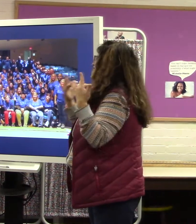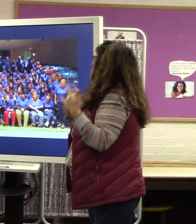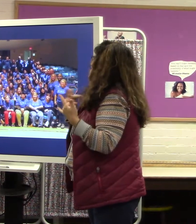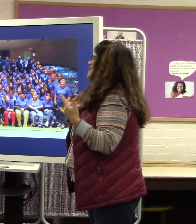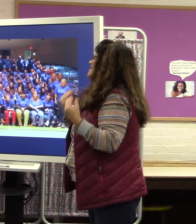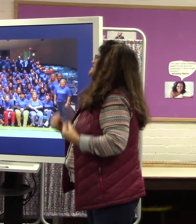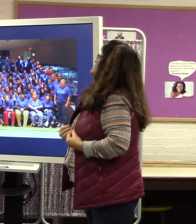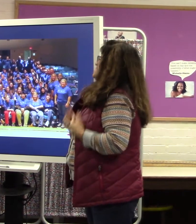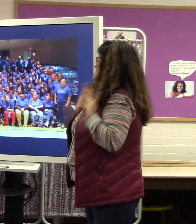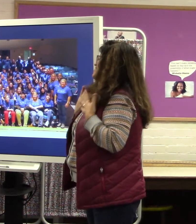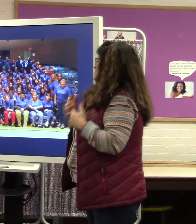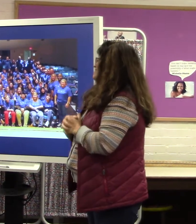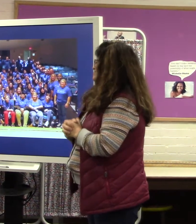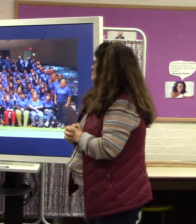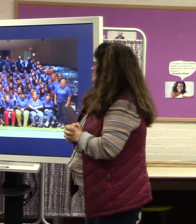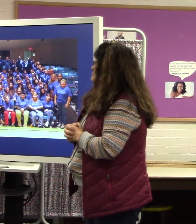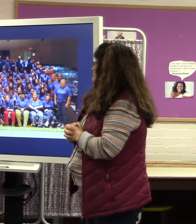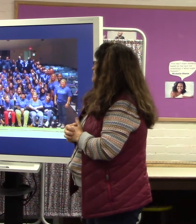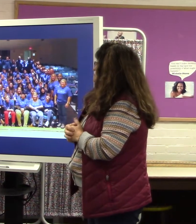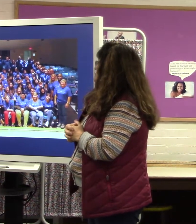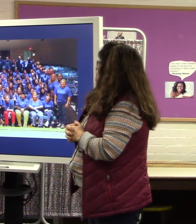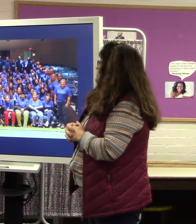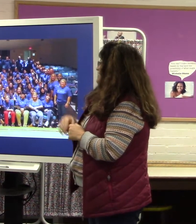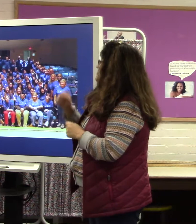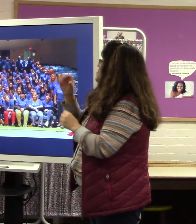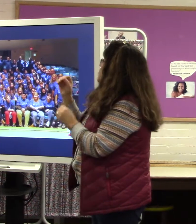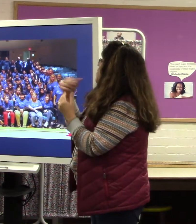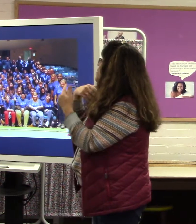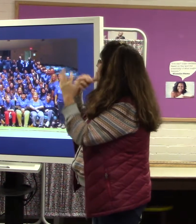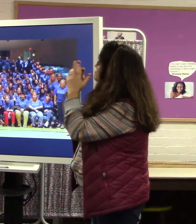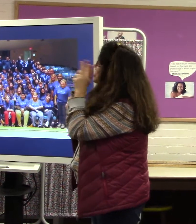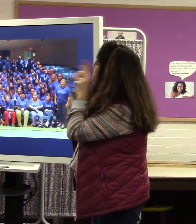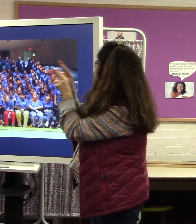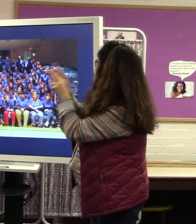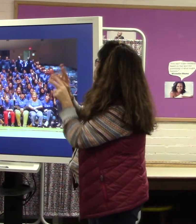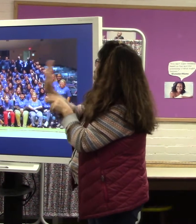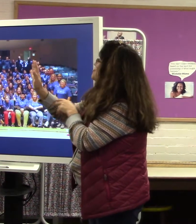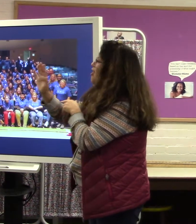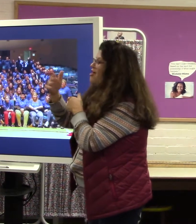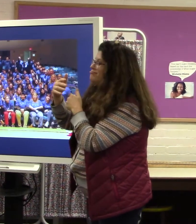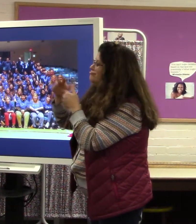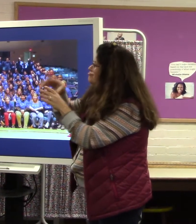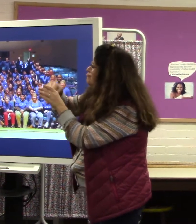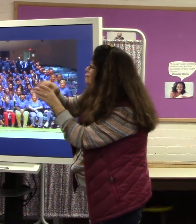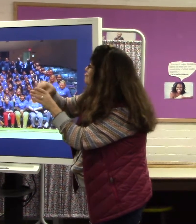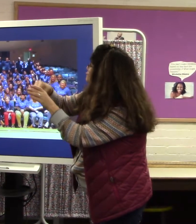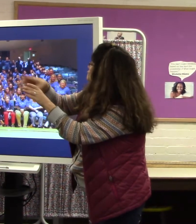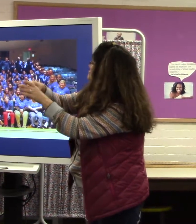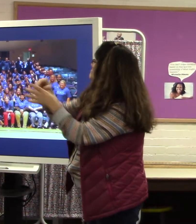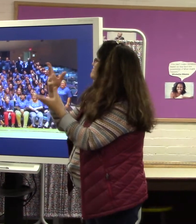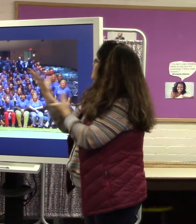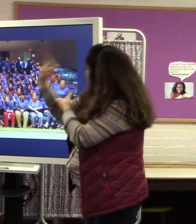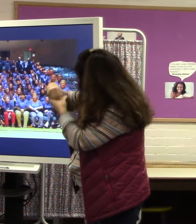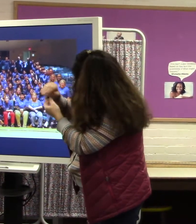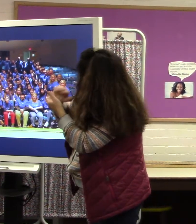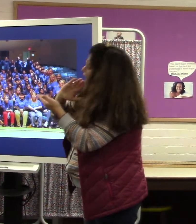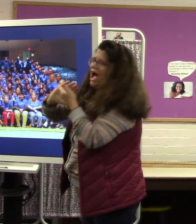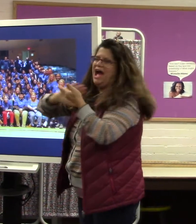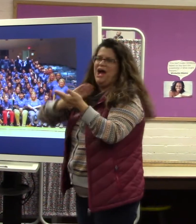this initiative, and it's really inspiring. So thank you. Thank you. And I really look forward to your contributions